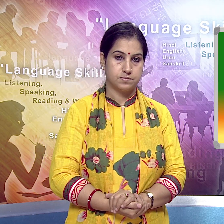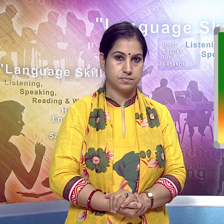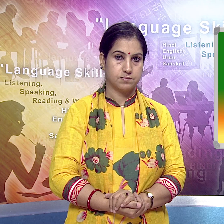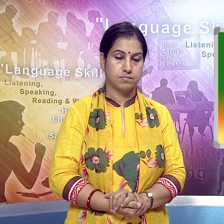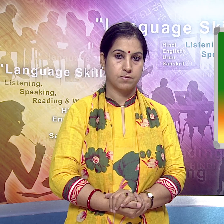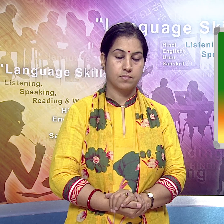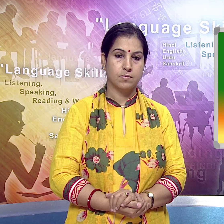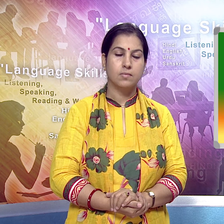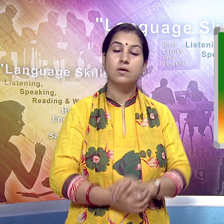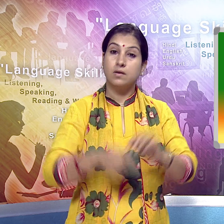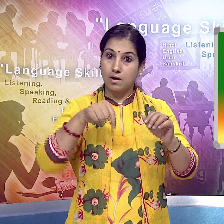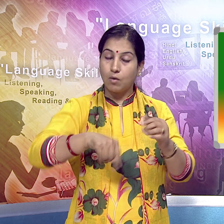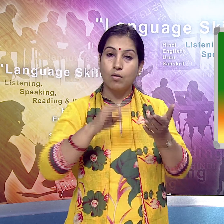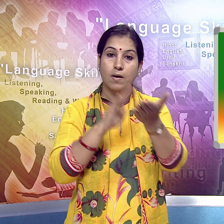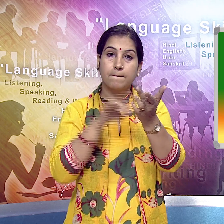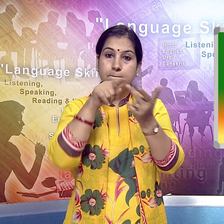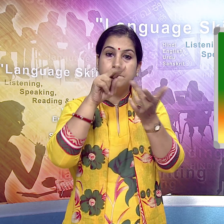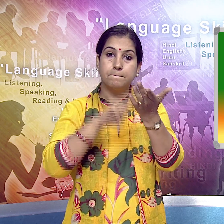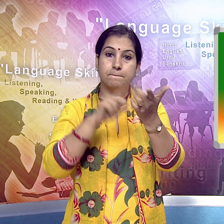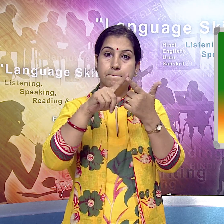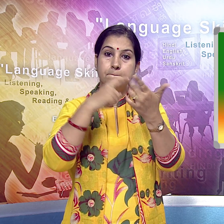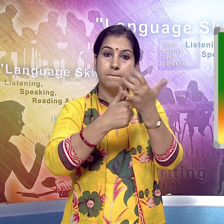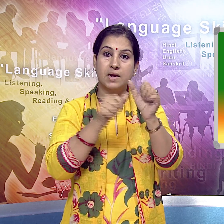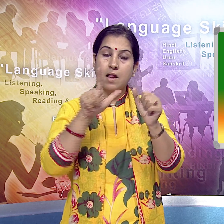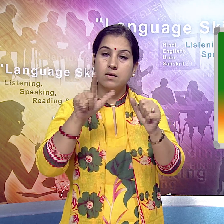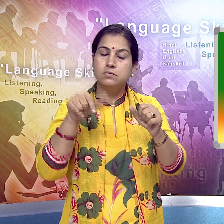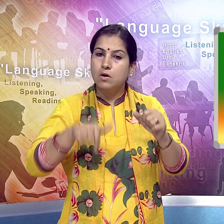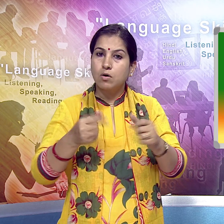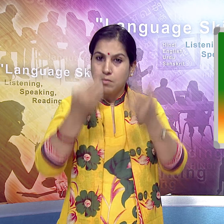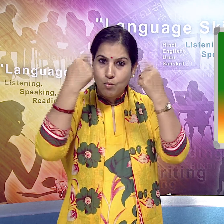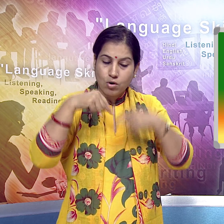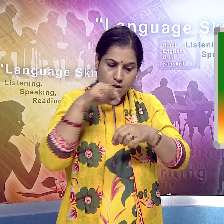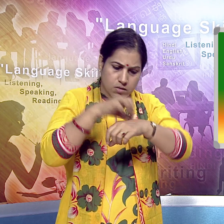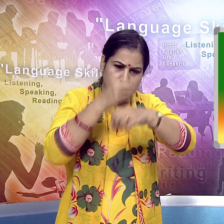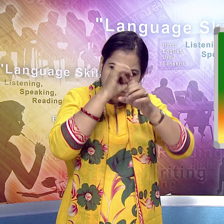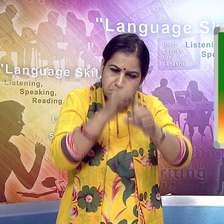Minerals are present in our body tissues and cells.